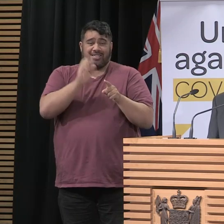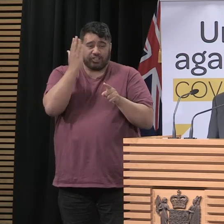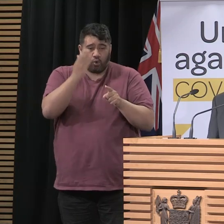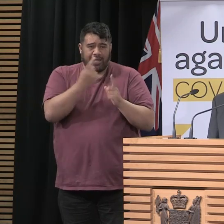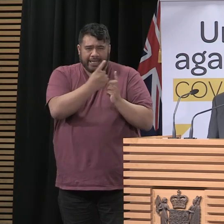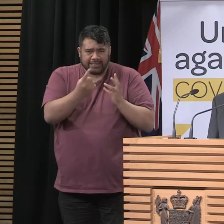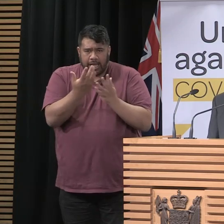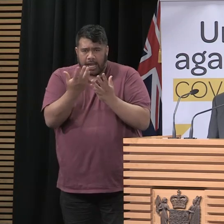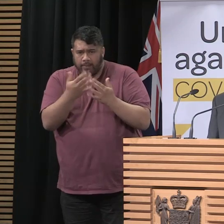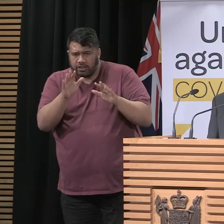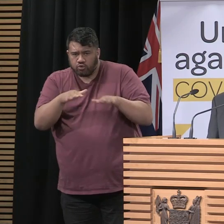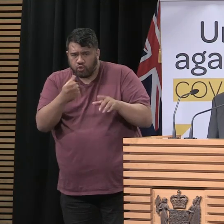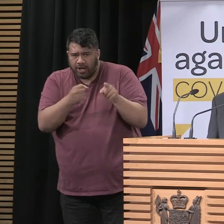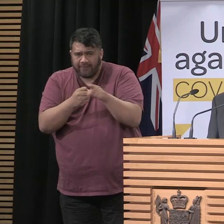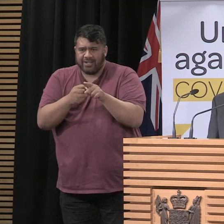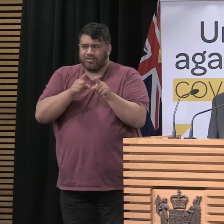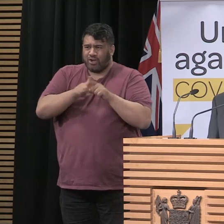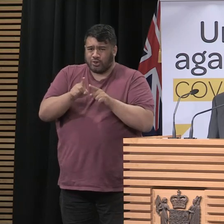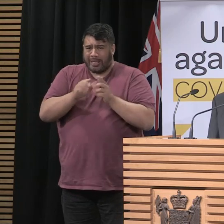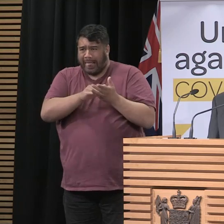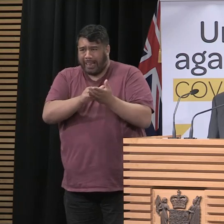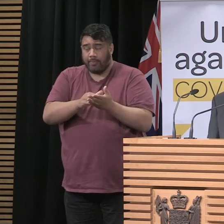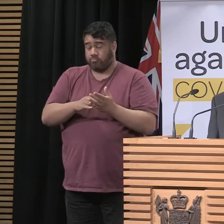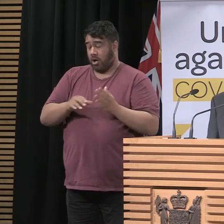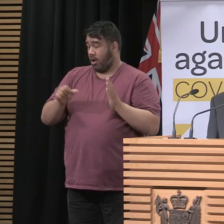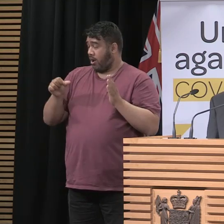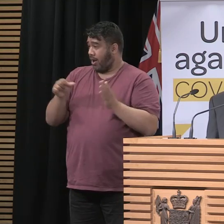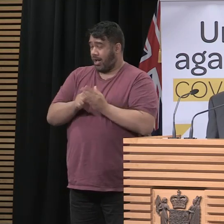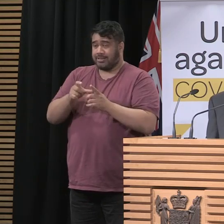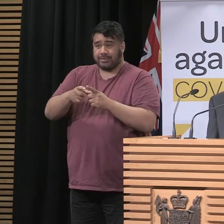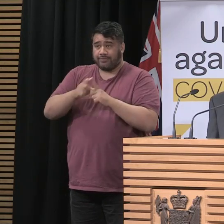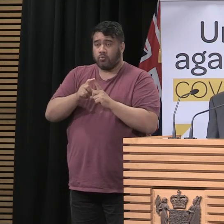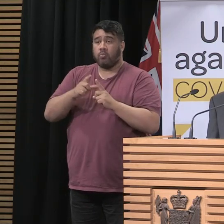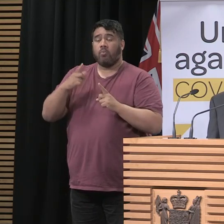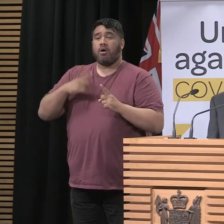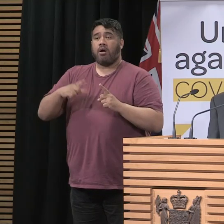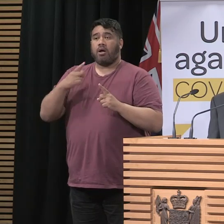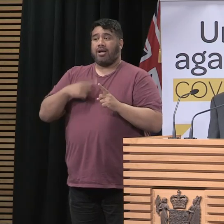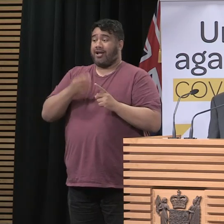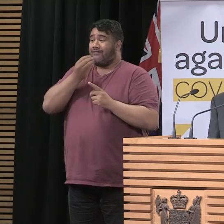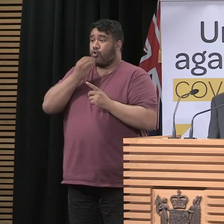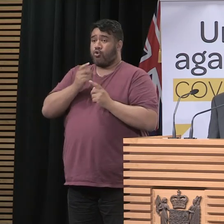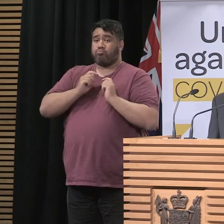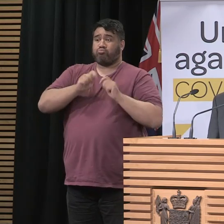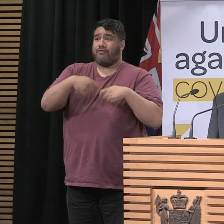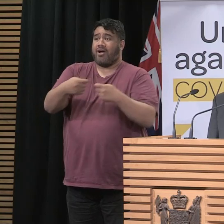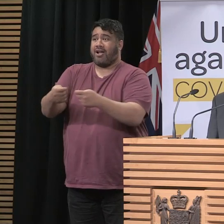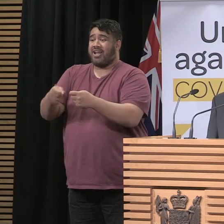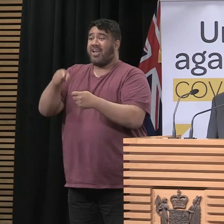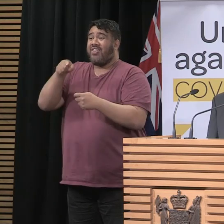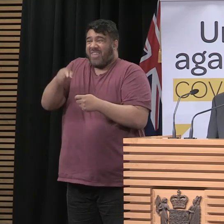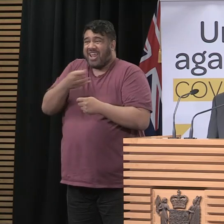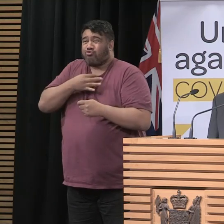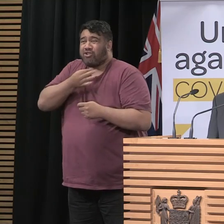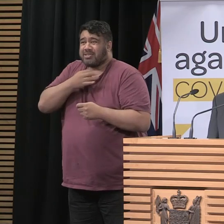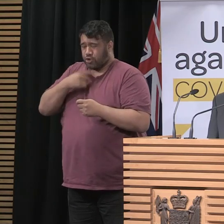we can do to repurpose that. That is difficult because the provision of food obviously creates a risk.